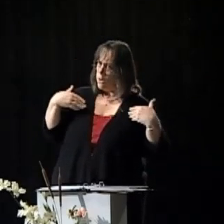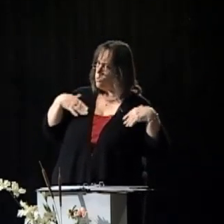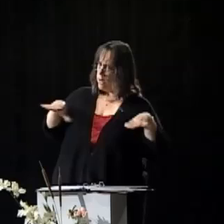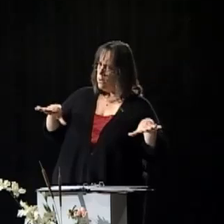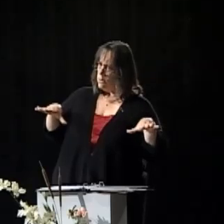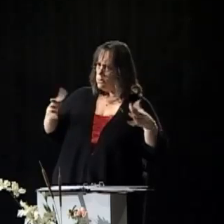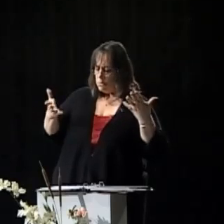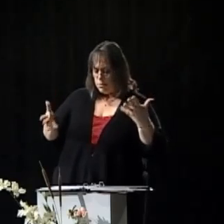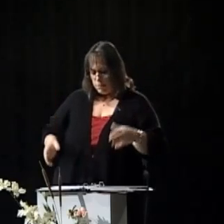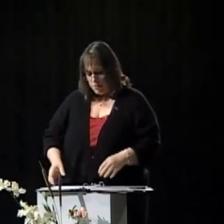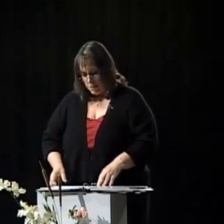wear.